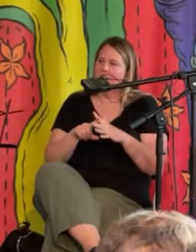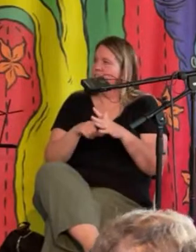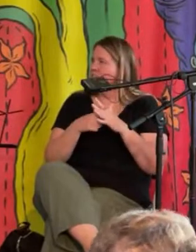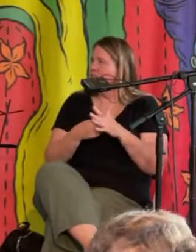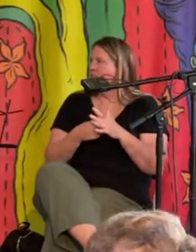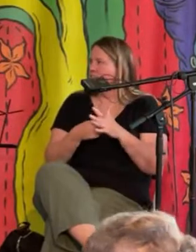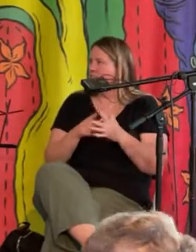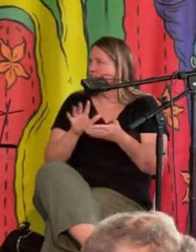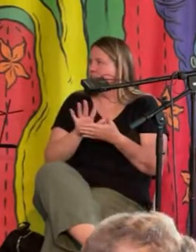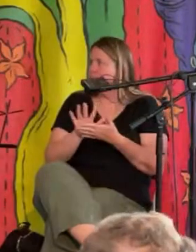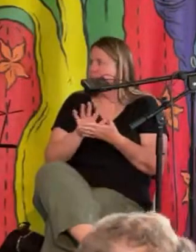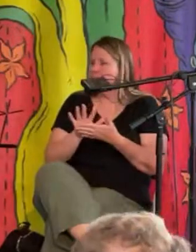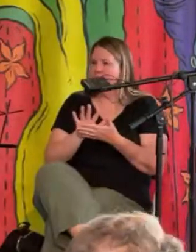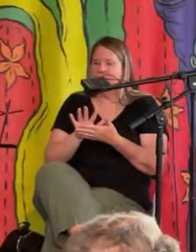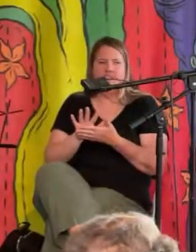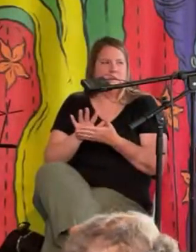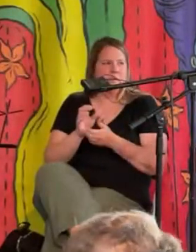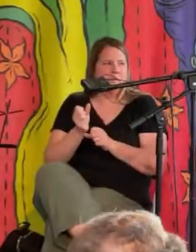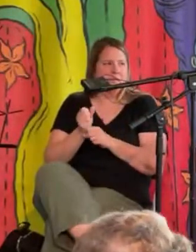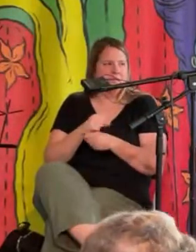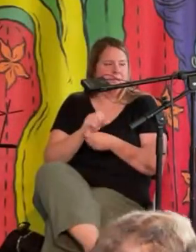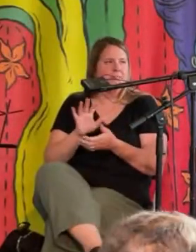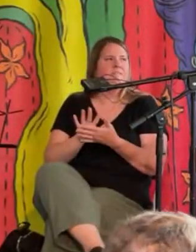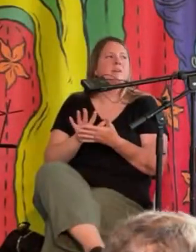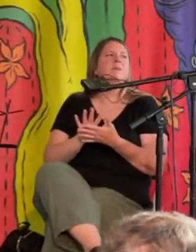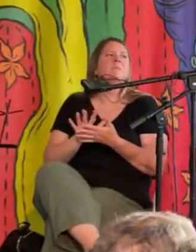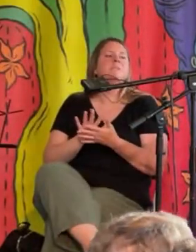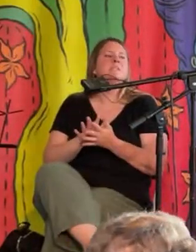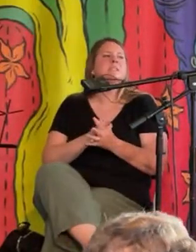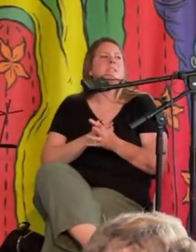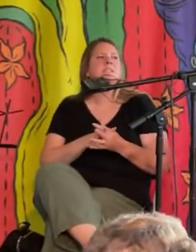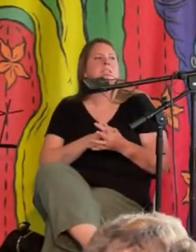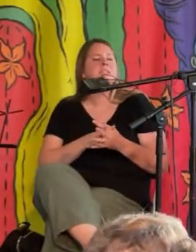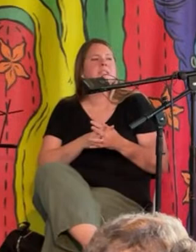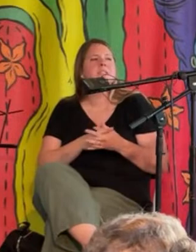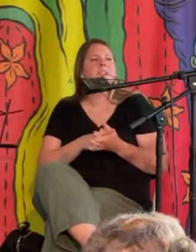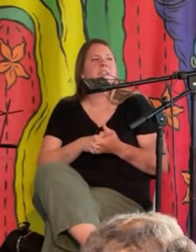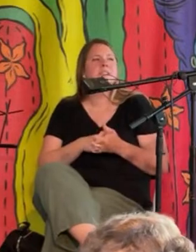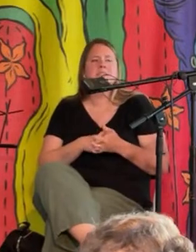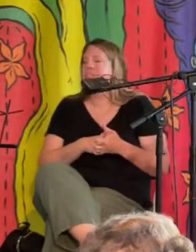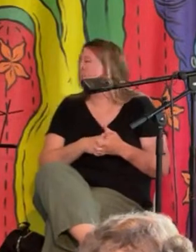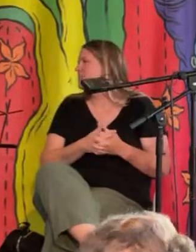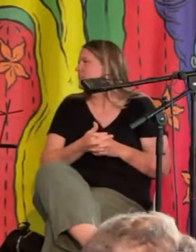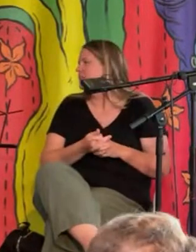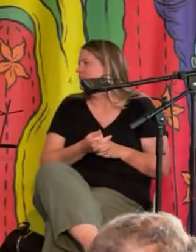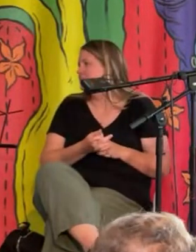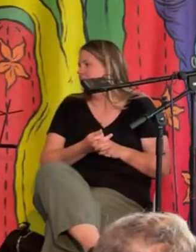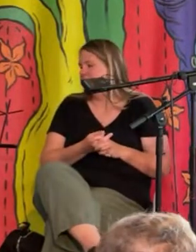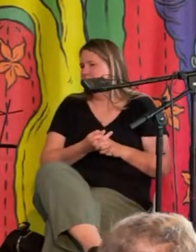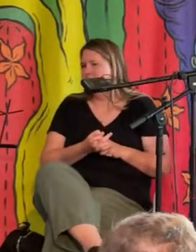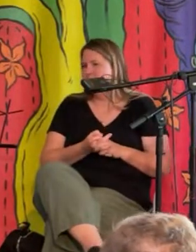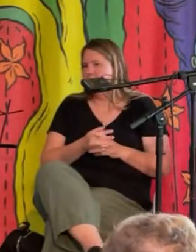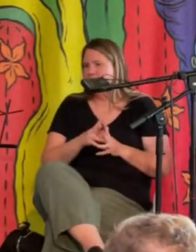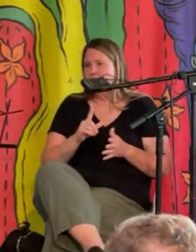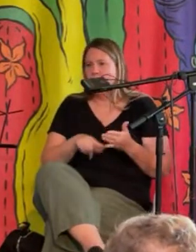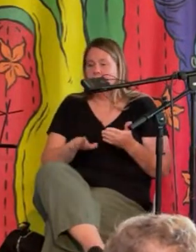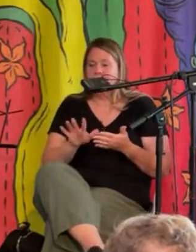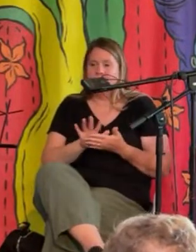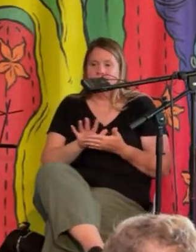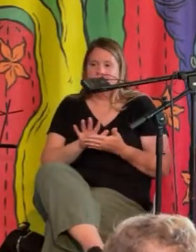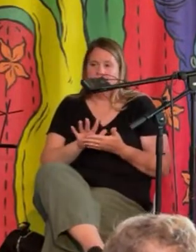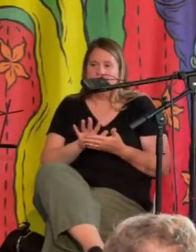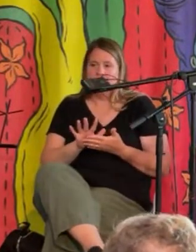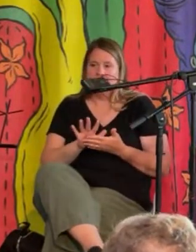How do we make the films? Oh, the films. The films, which films? What are we? No, you refer